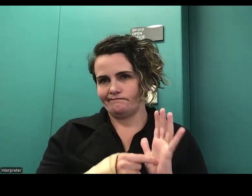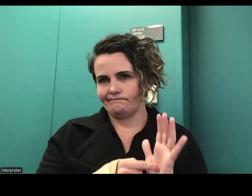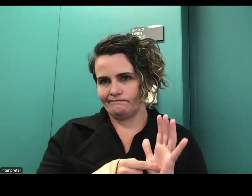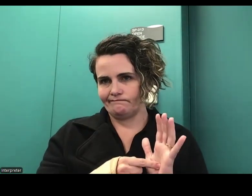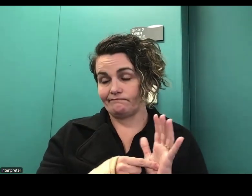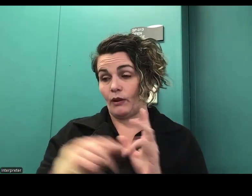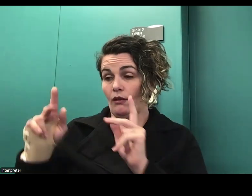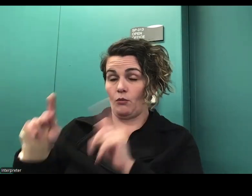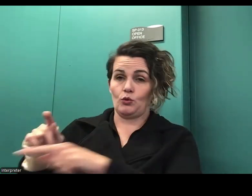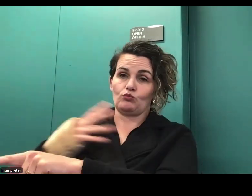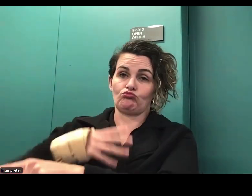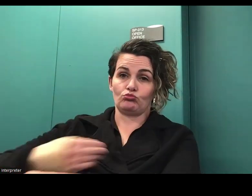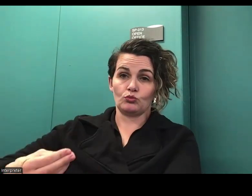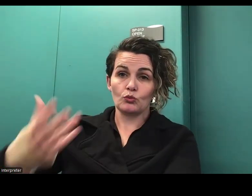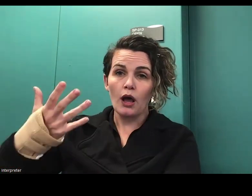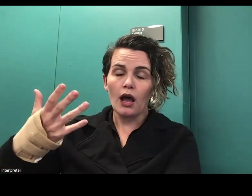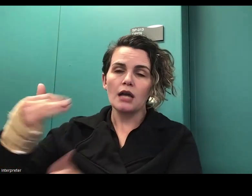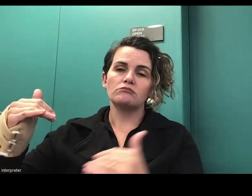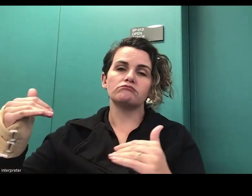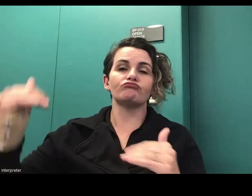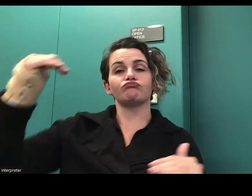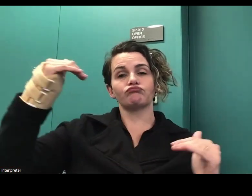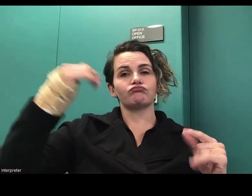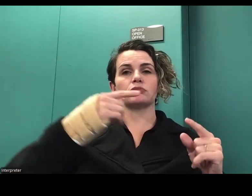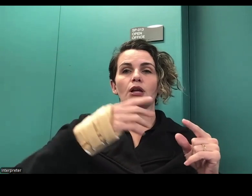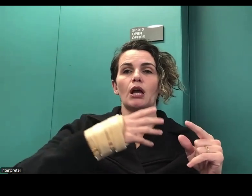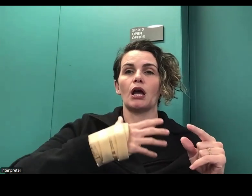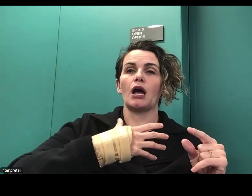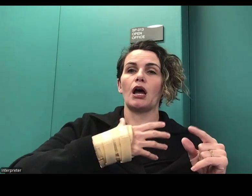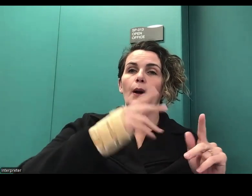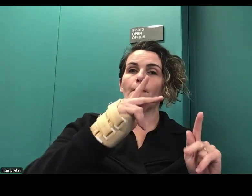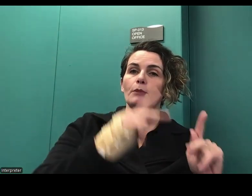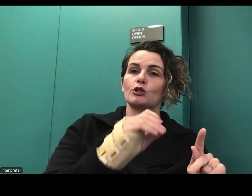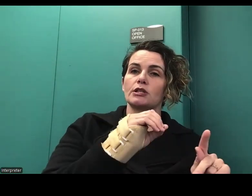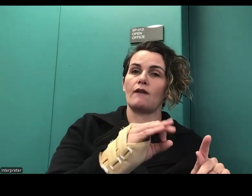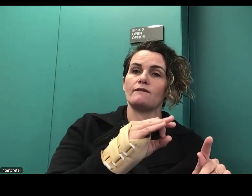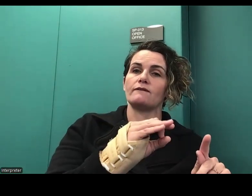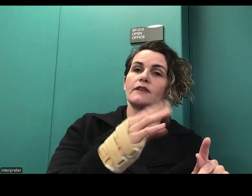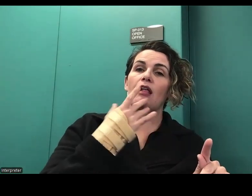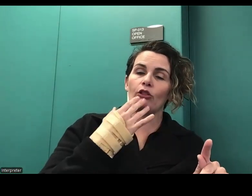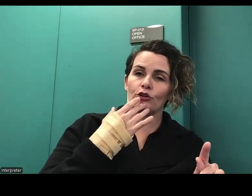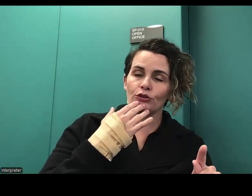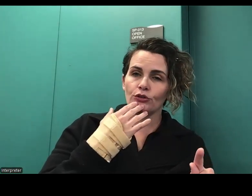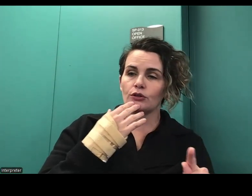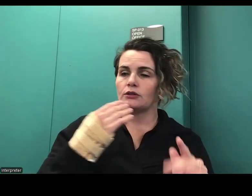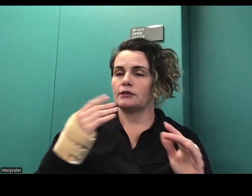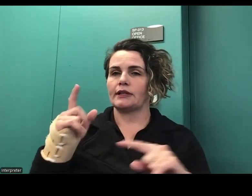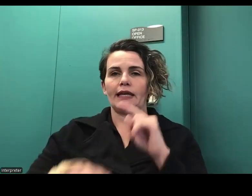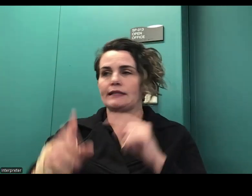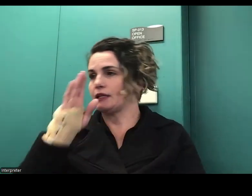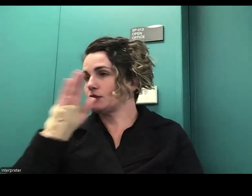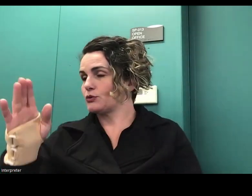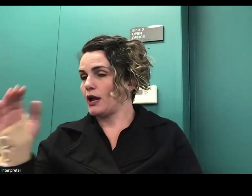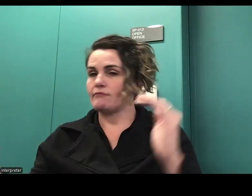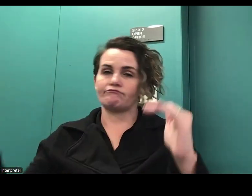a person who is white is superior to a person who is a person of color. We can't say the person who is straight is superior to